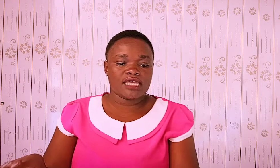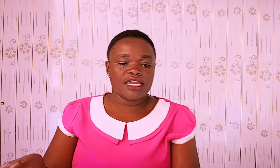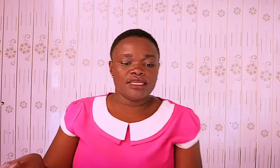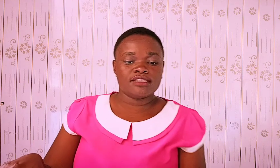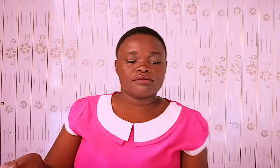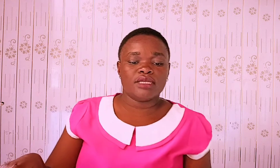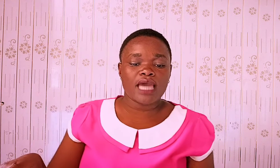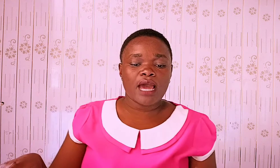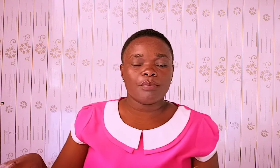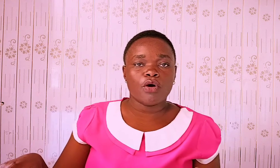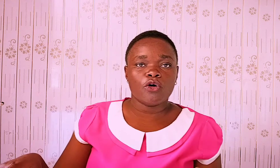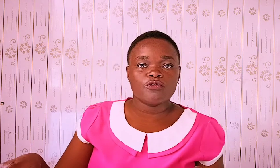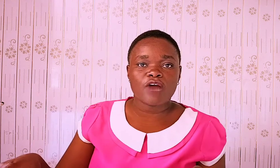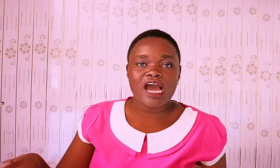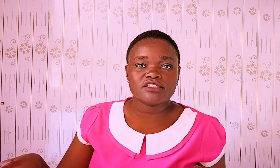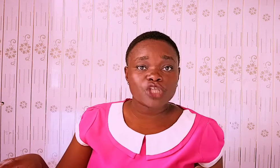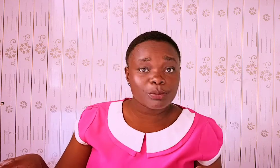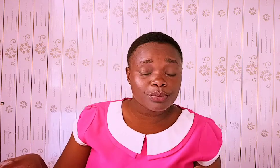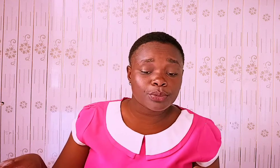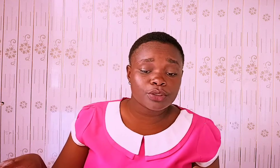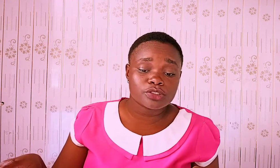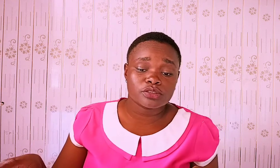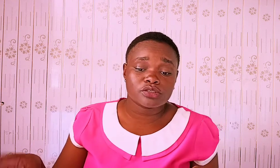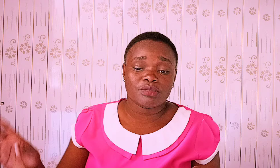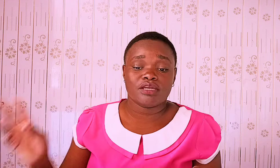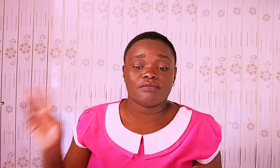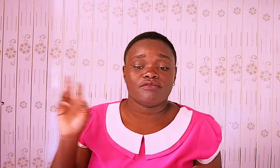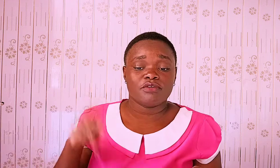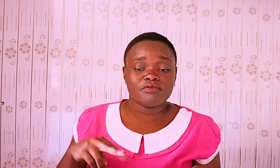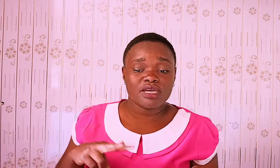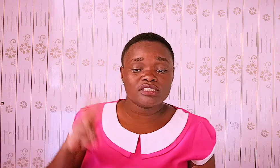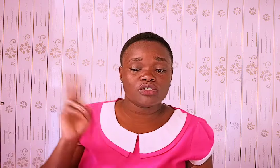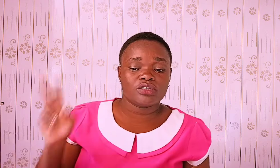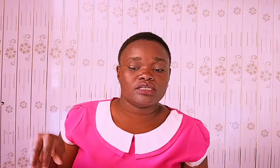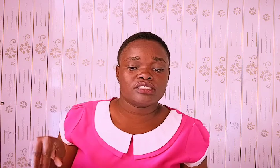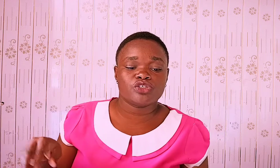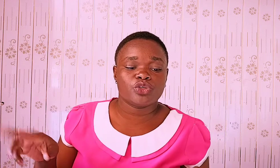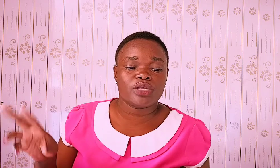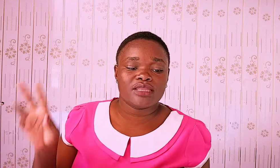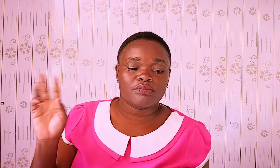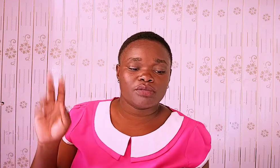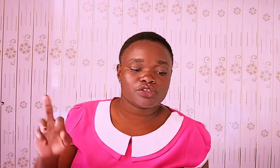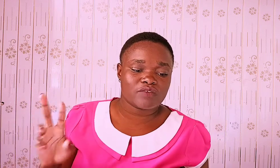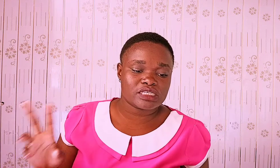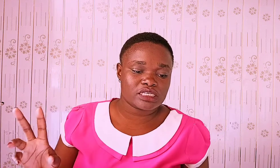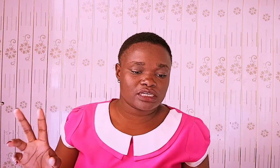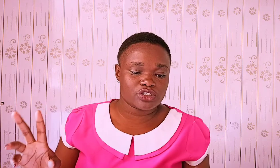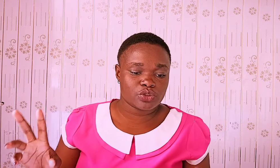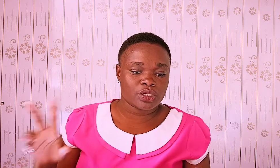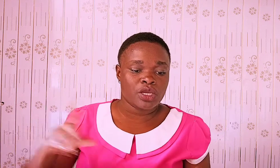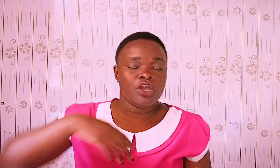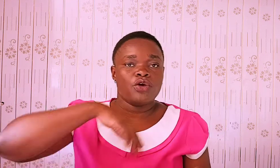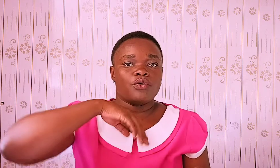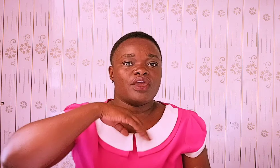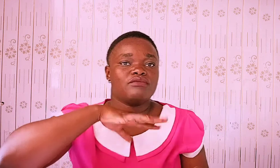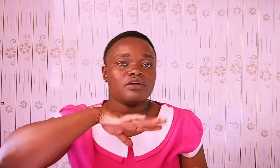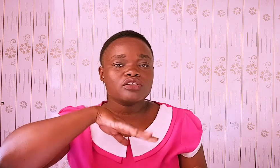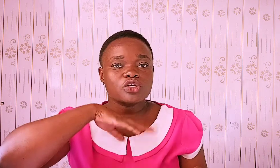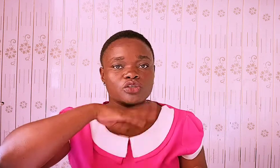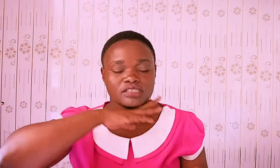sign is made up of handshake, is also made up of movement, orientation, and the place of articulation. We have also noted